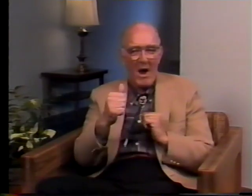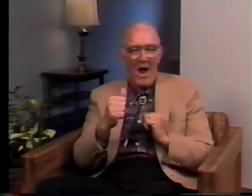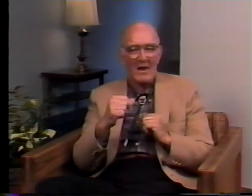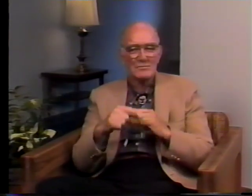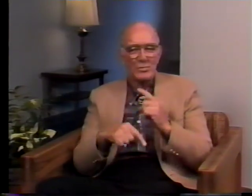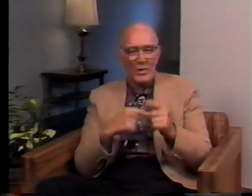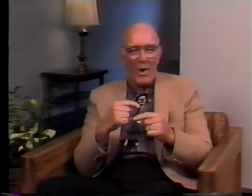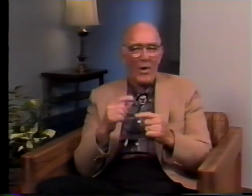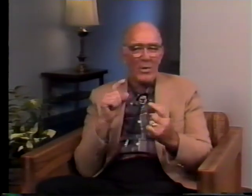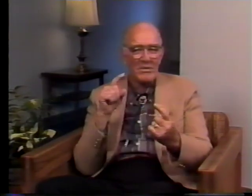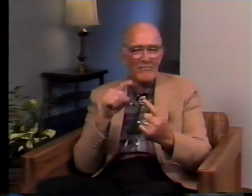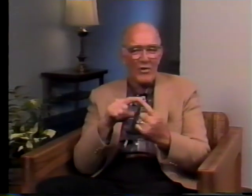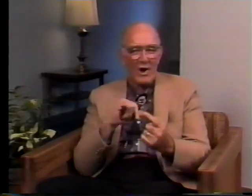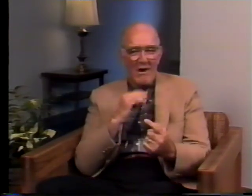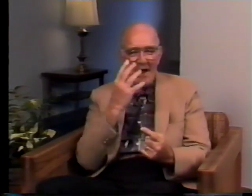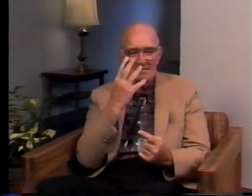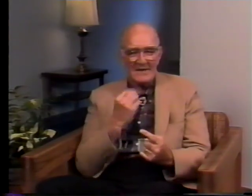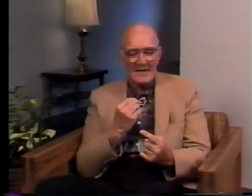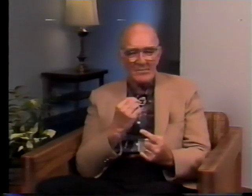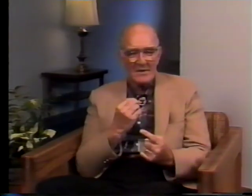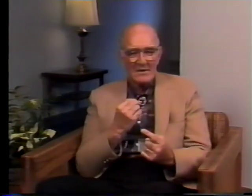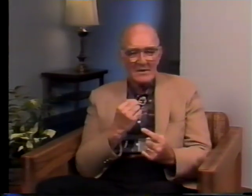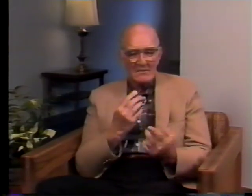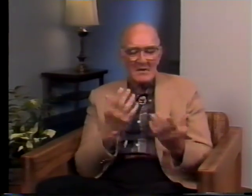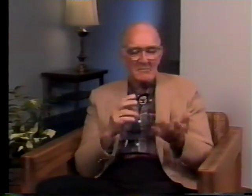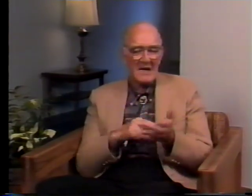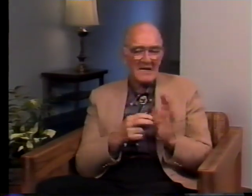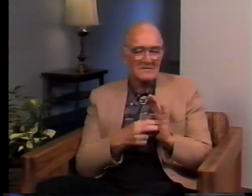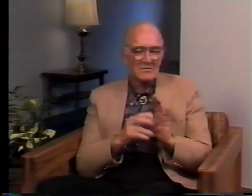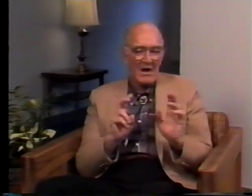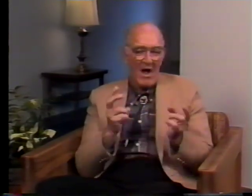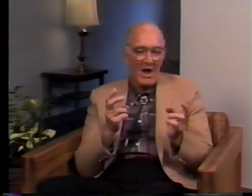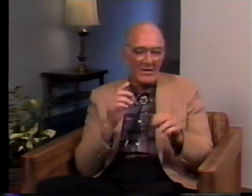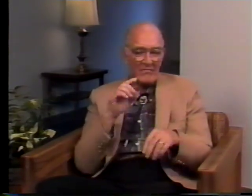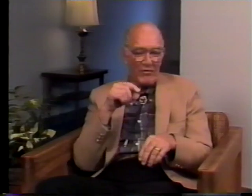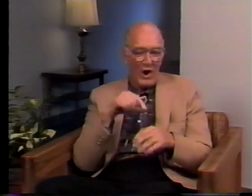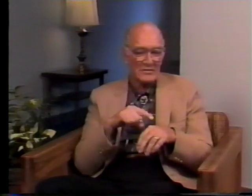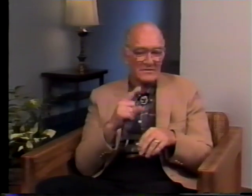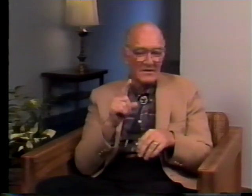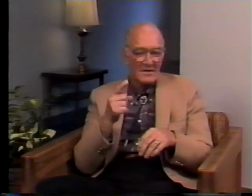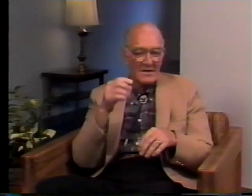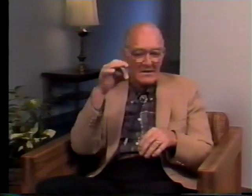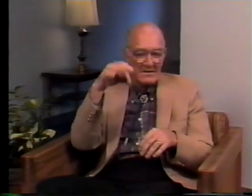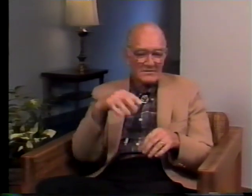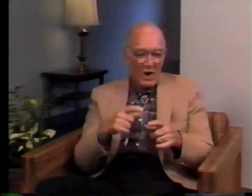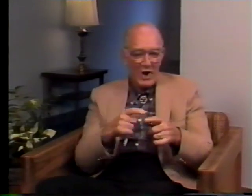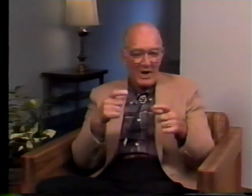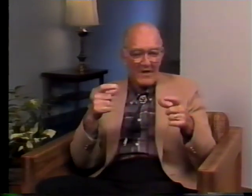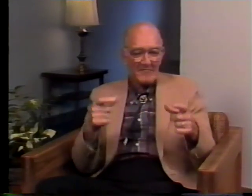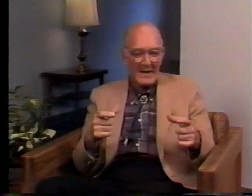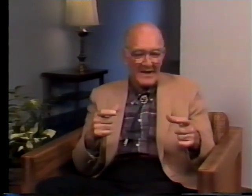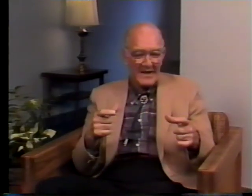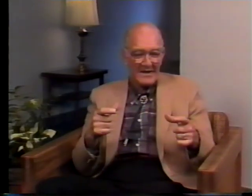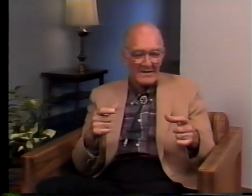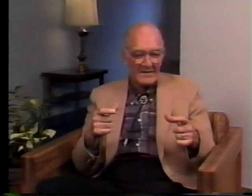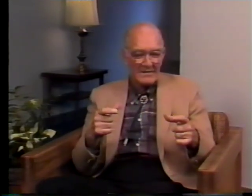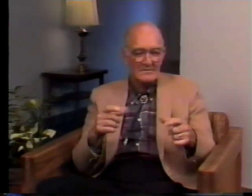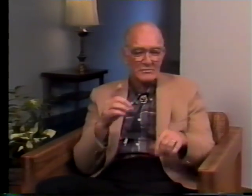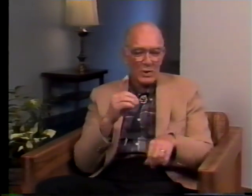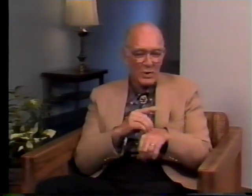miles to go before I sleep. He means on the first circle of meaning,